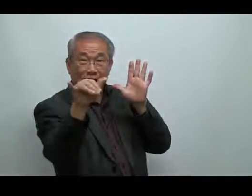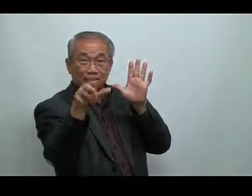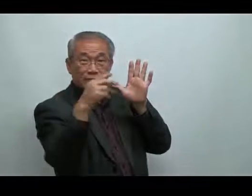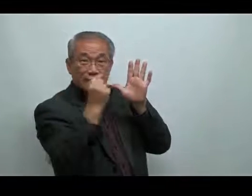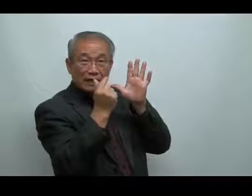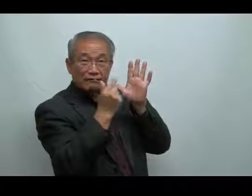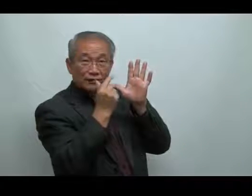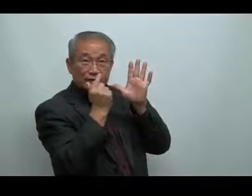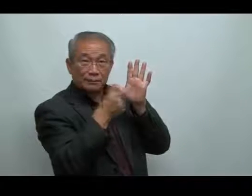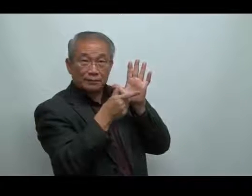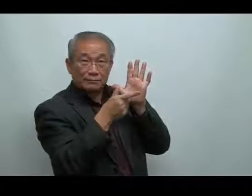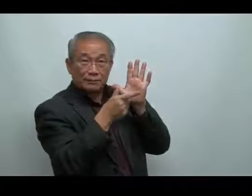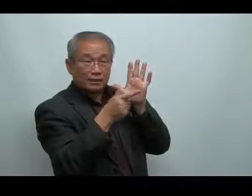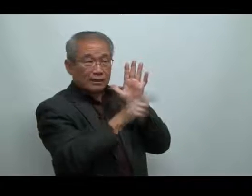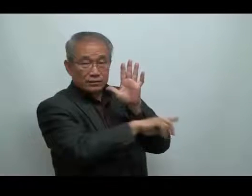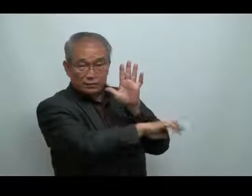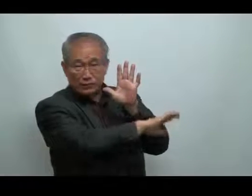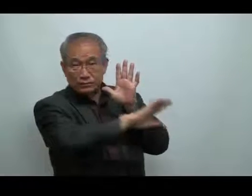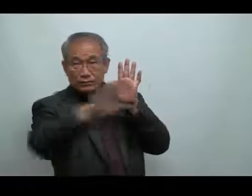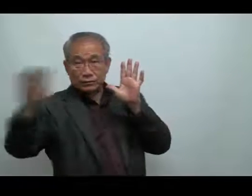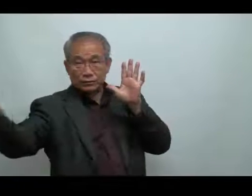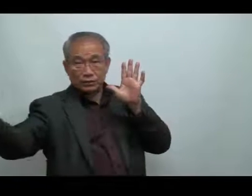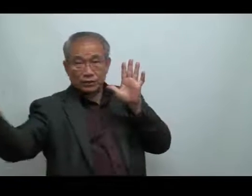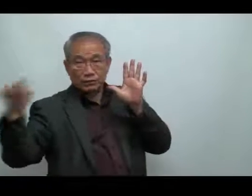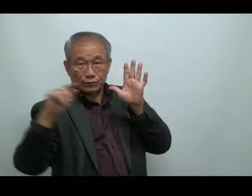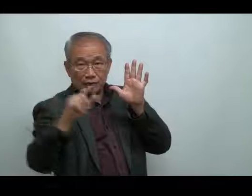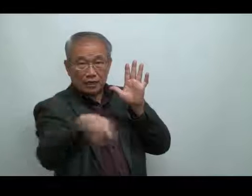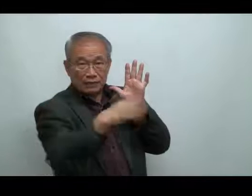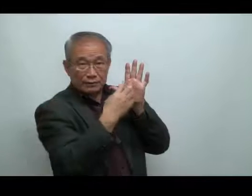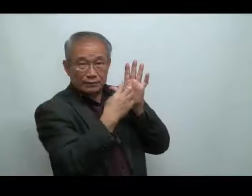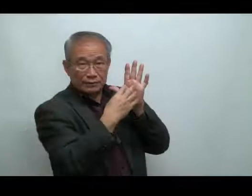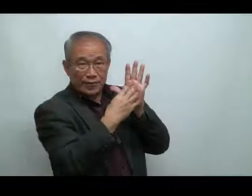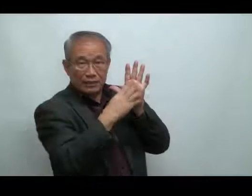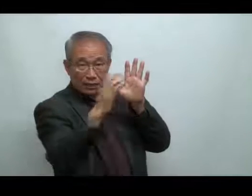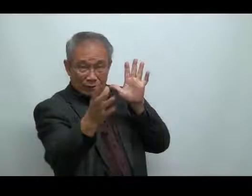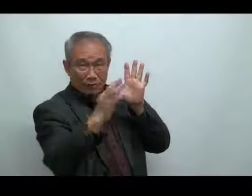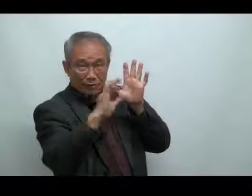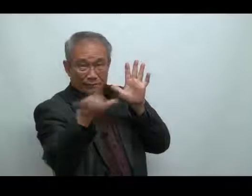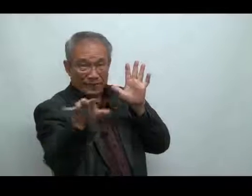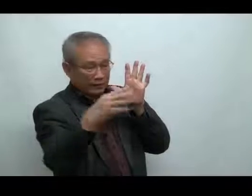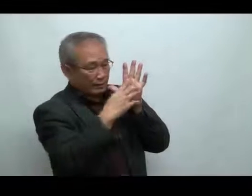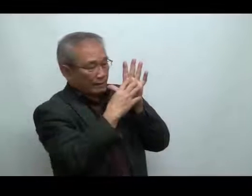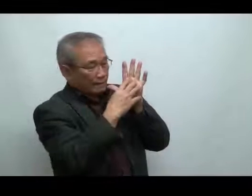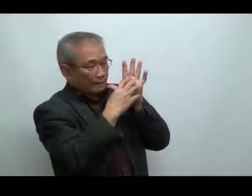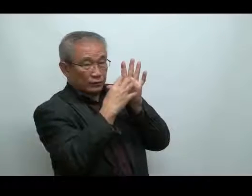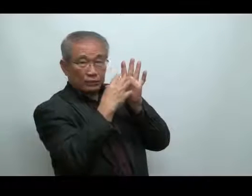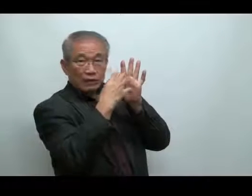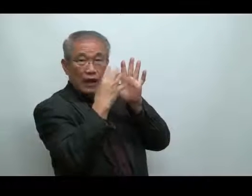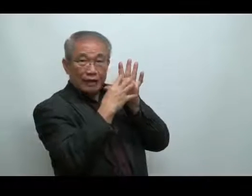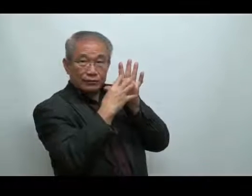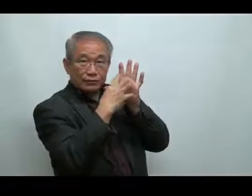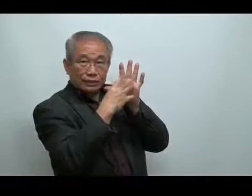times, never stop in the middle, sings through the whole song with an accompaniment track or a pianist. So after you sing